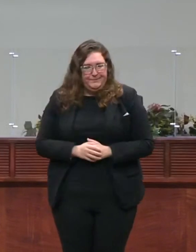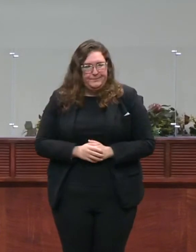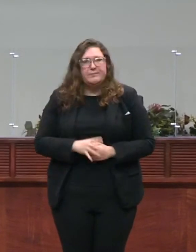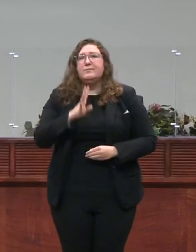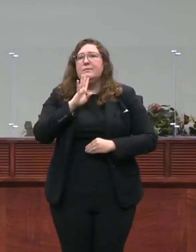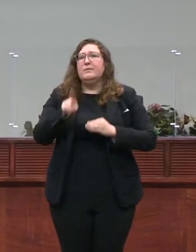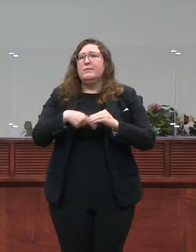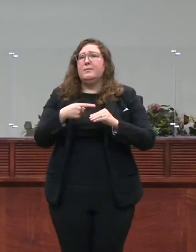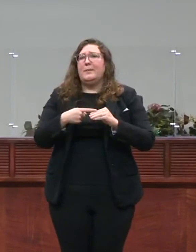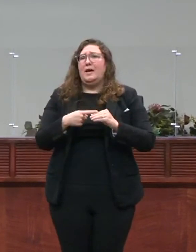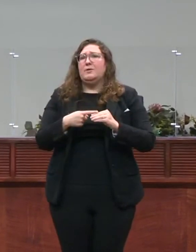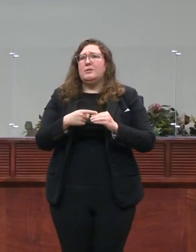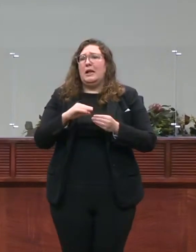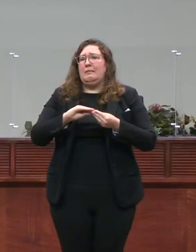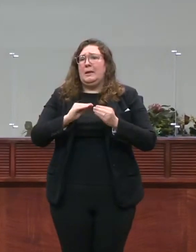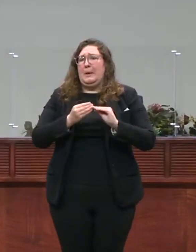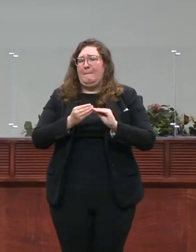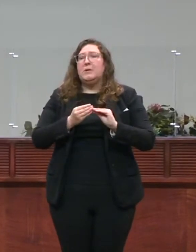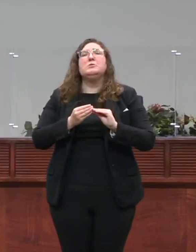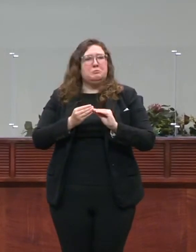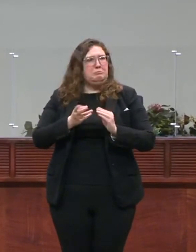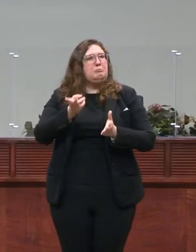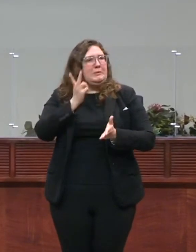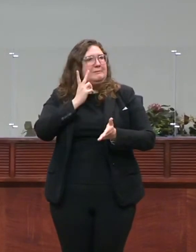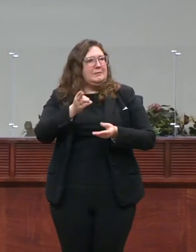of cases, they are declining already.